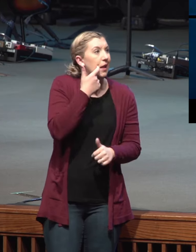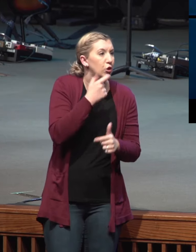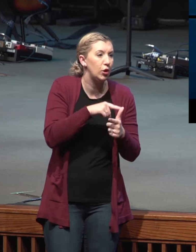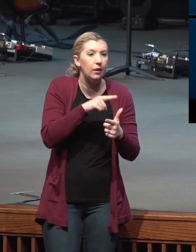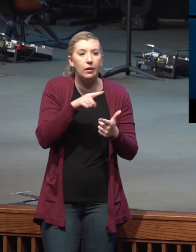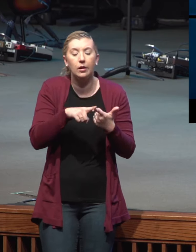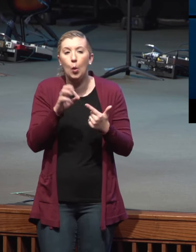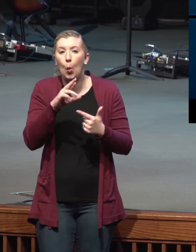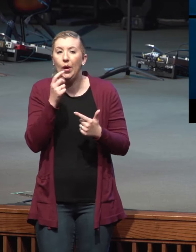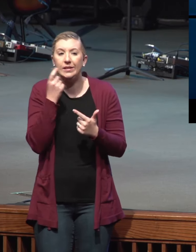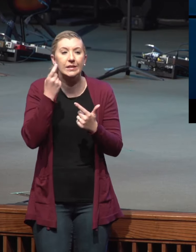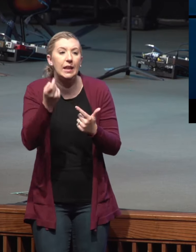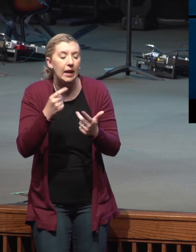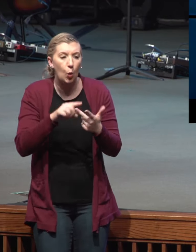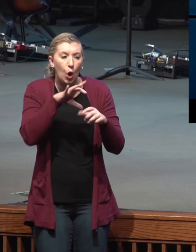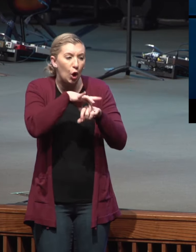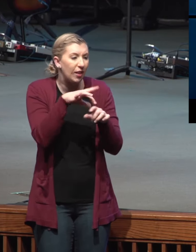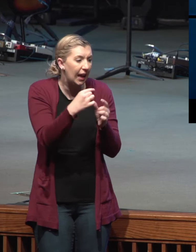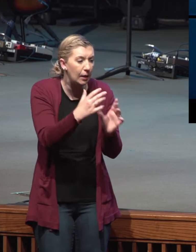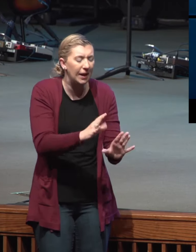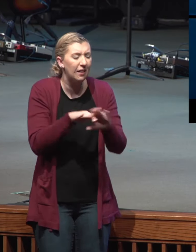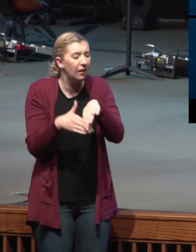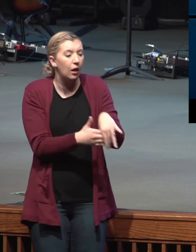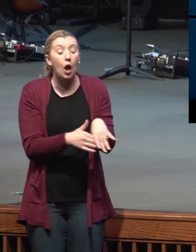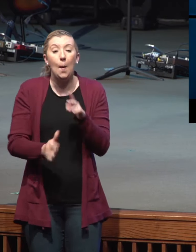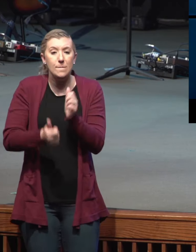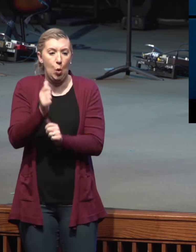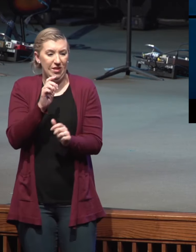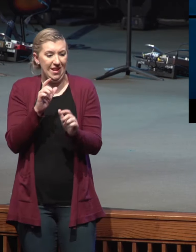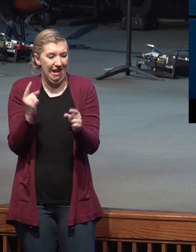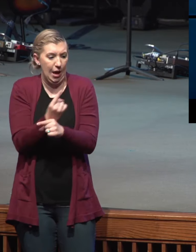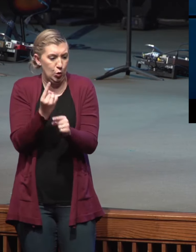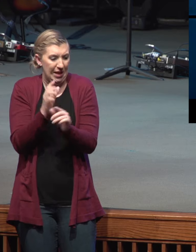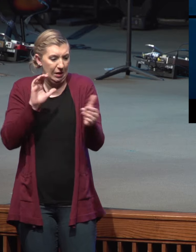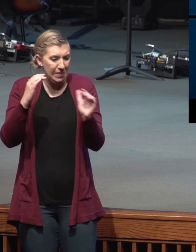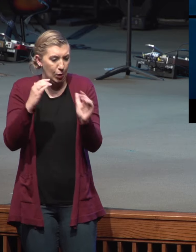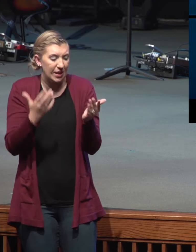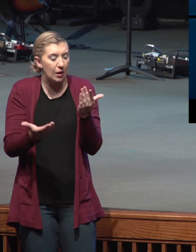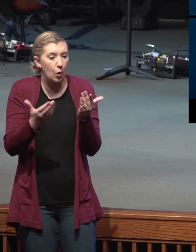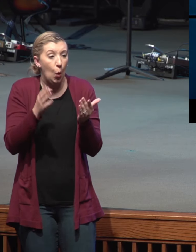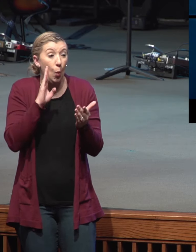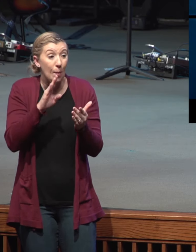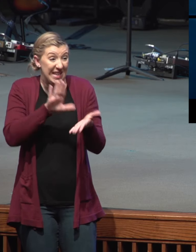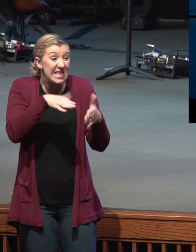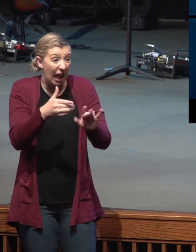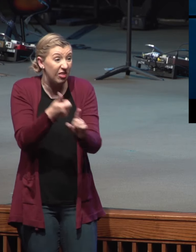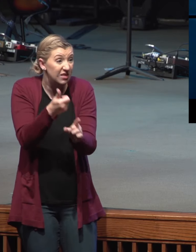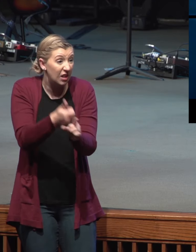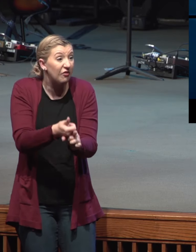besetting sin or great earthly enemy. The most accurate comparison would be death itself.